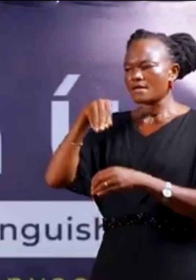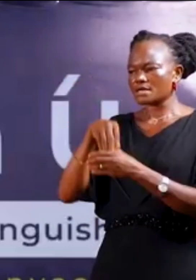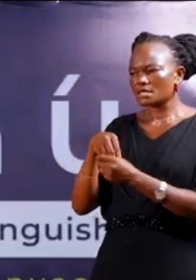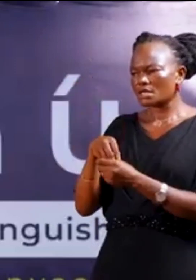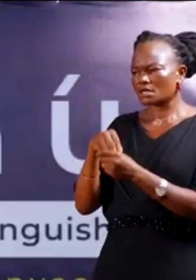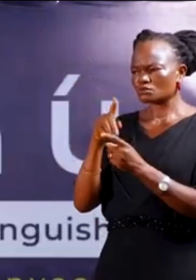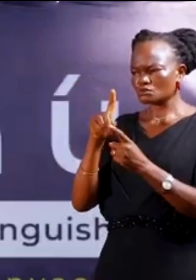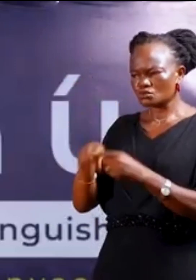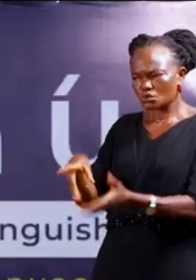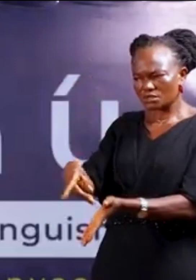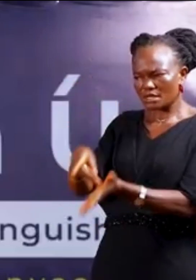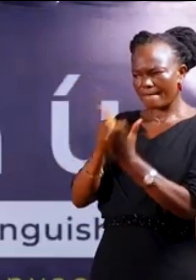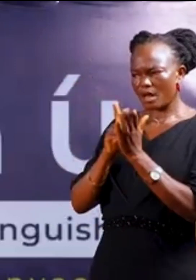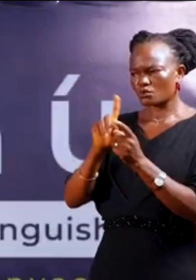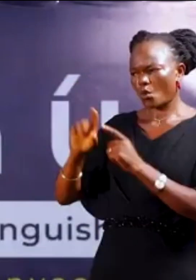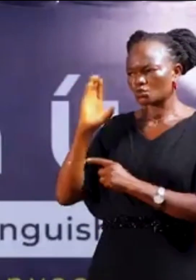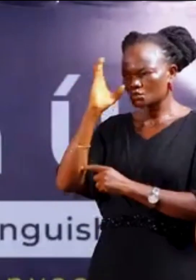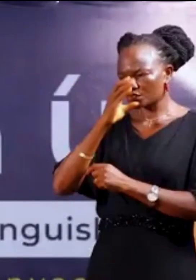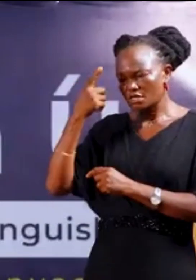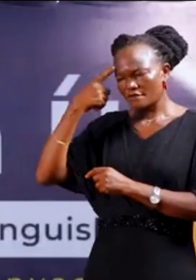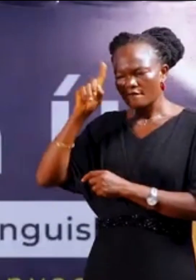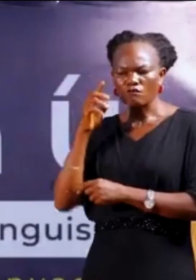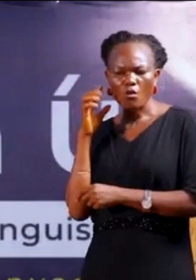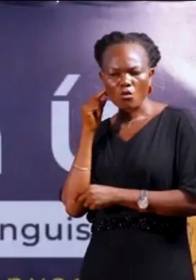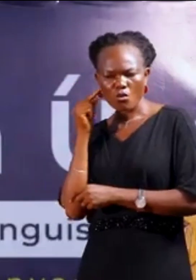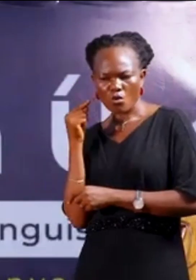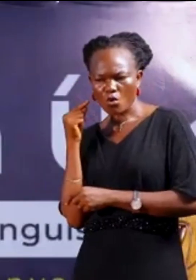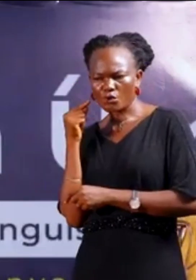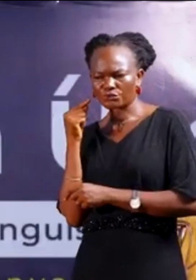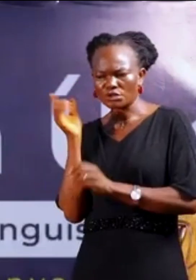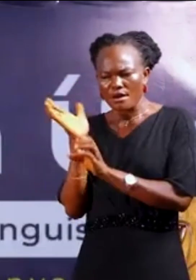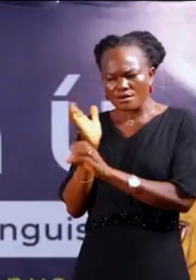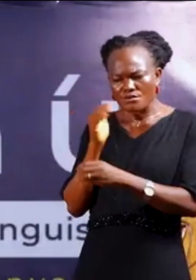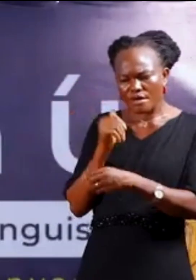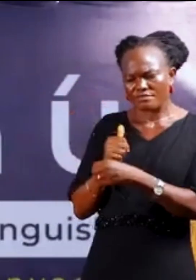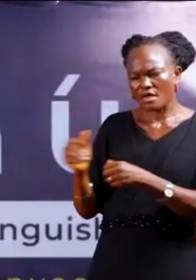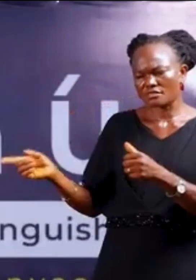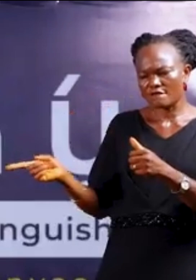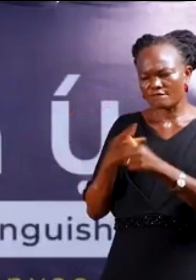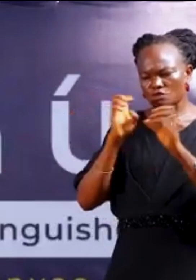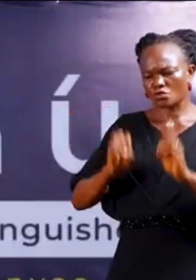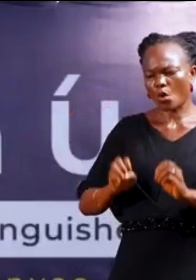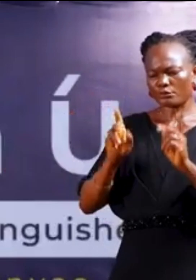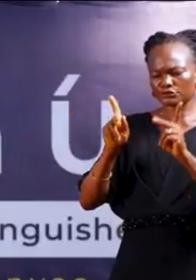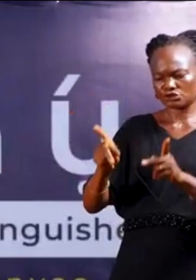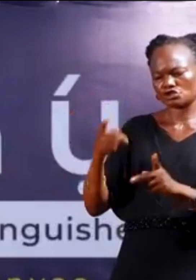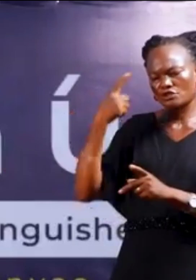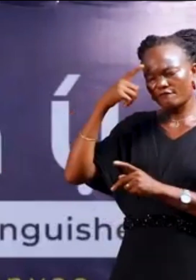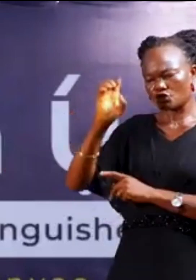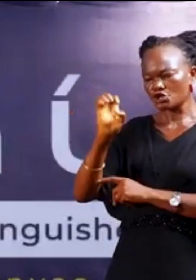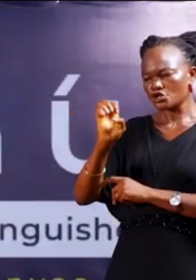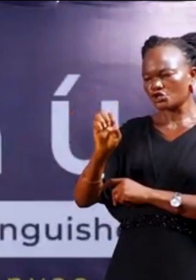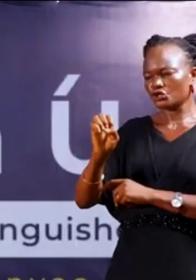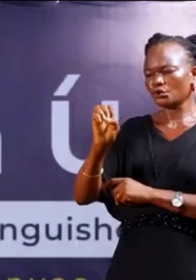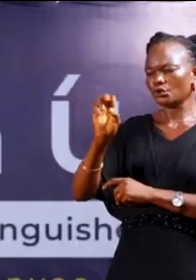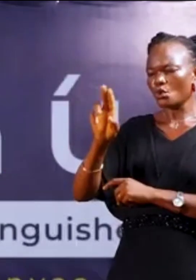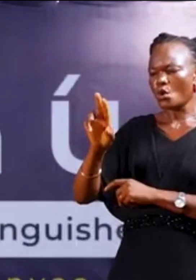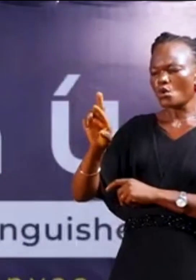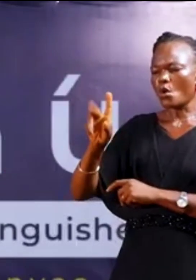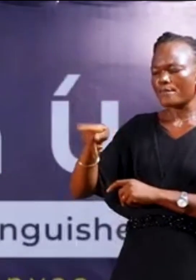to demand or to seek gold created the first opportunity for Europeans to begin also